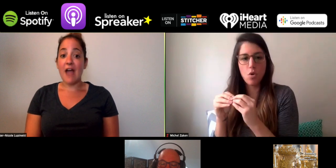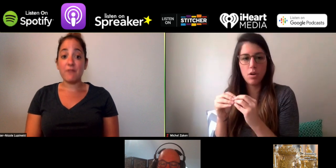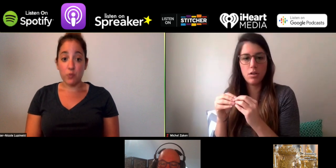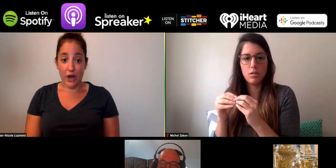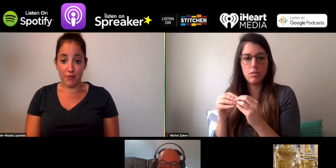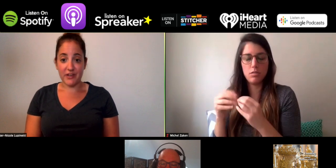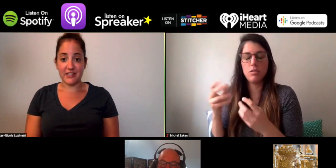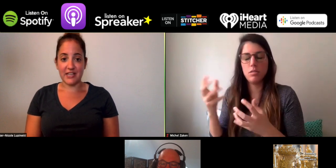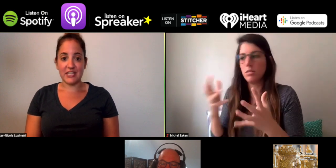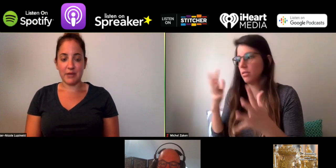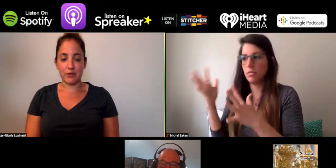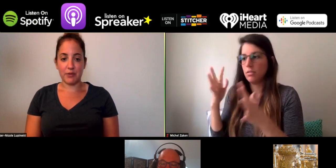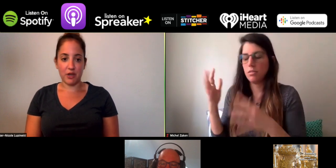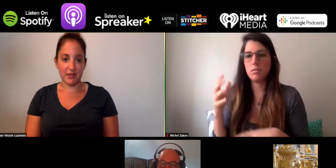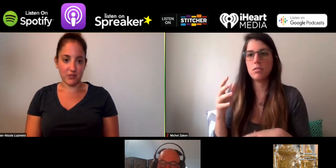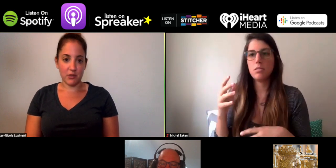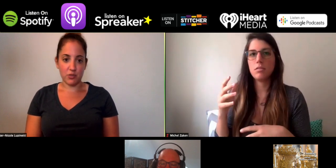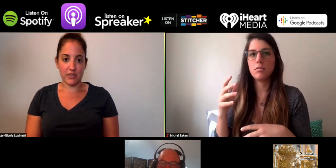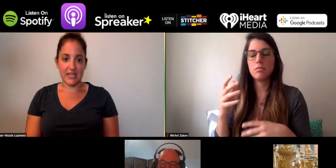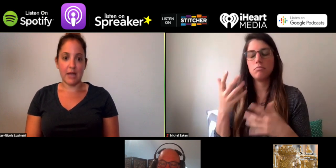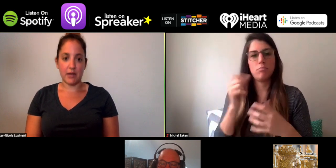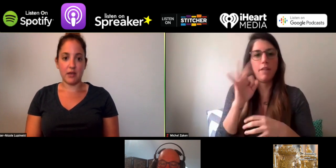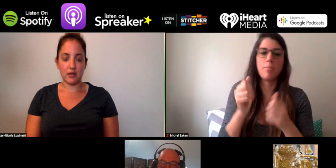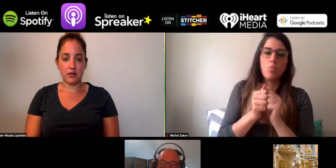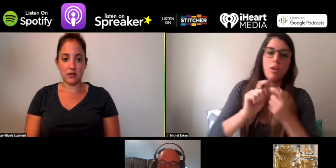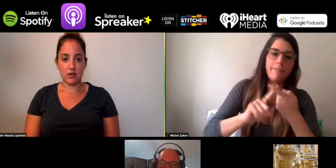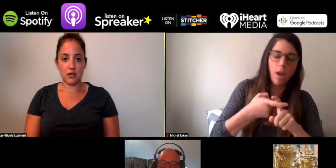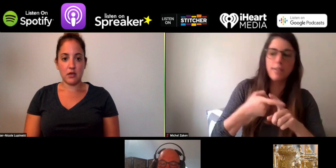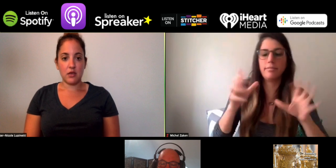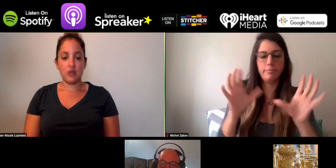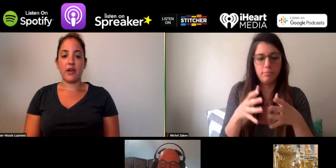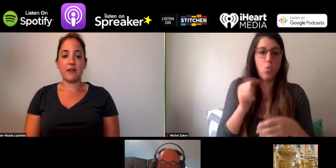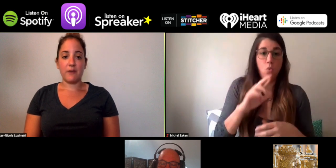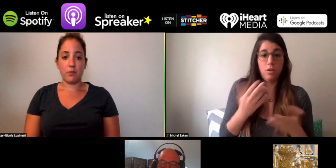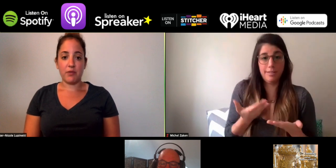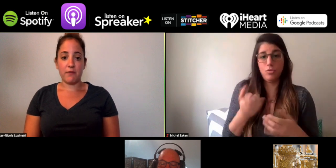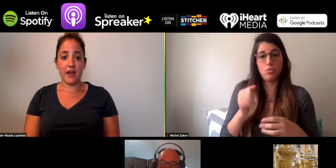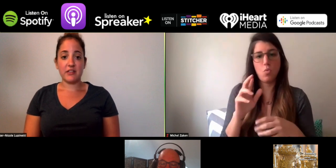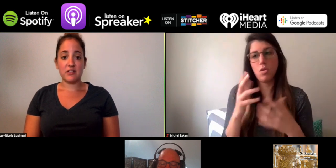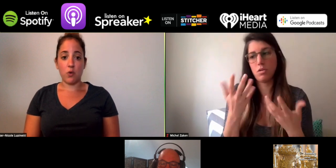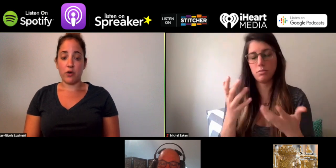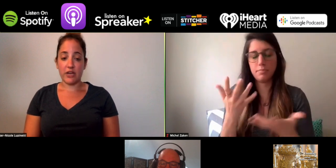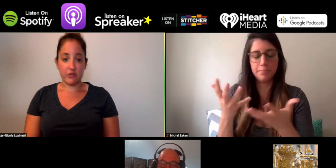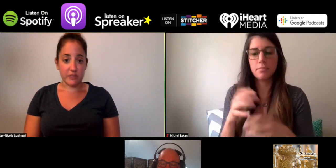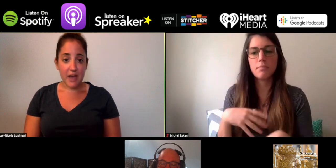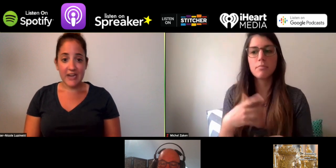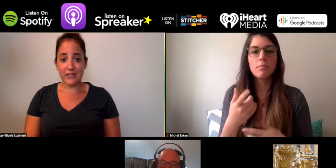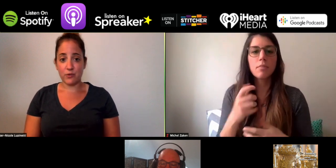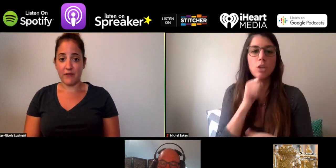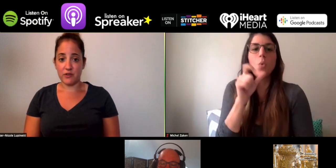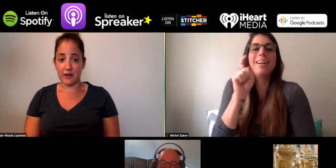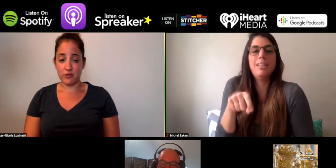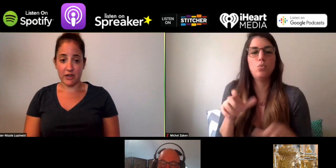from everywhere because I need to be able to pick up on so much more that's happening. You know, again, if I'm with my friends or here in this